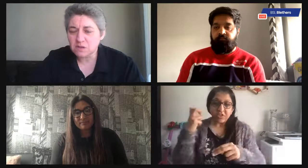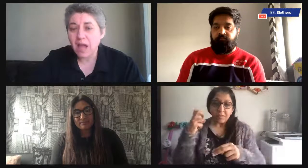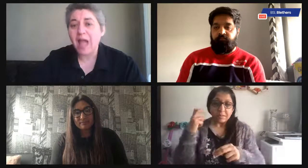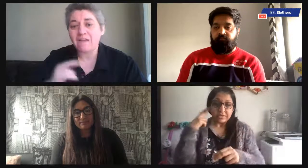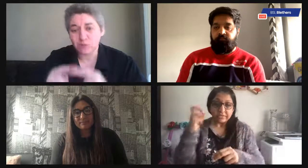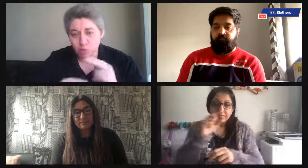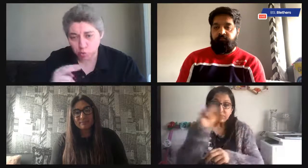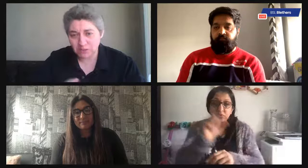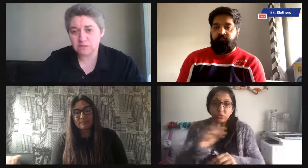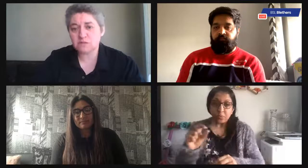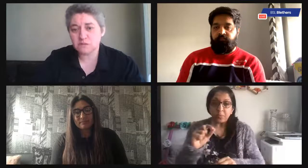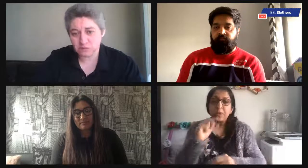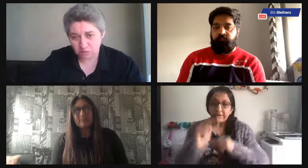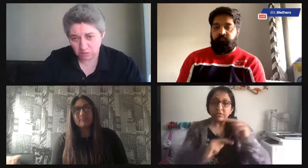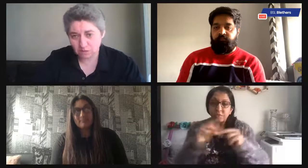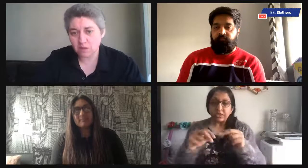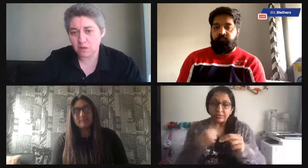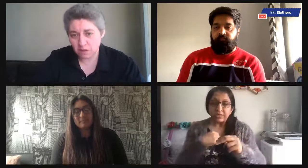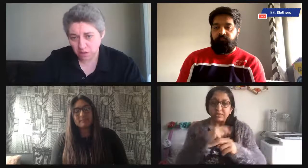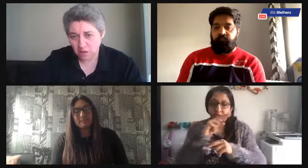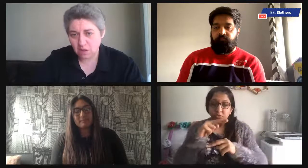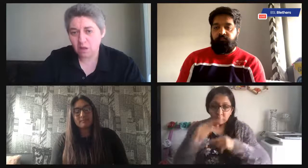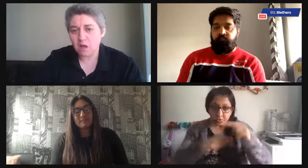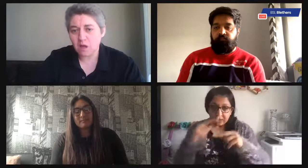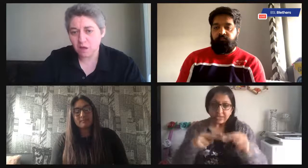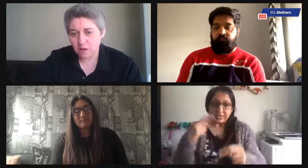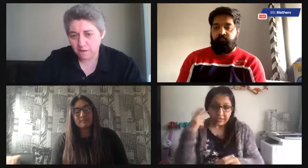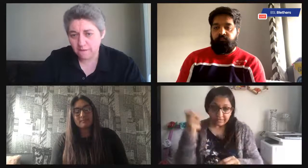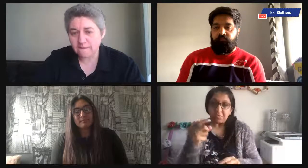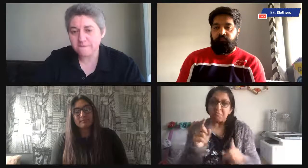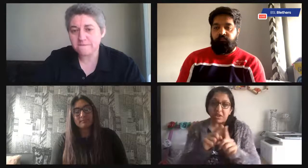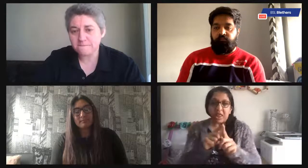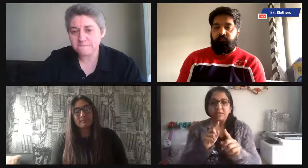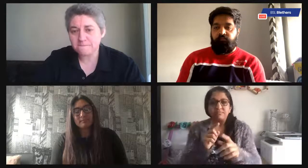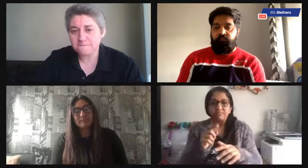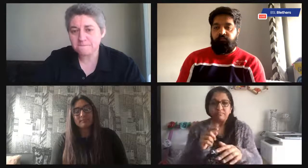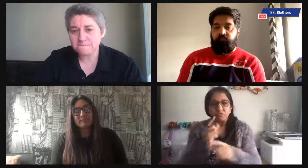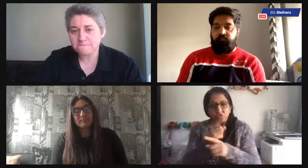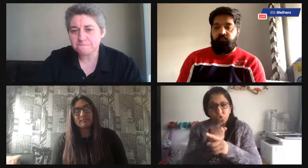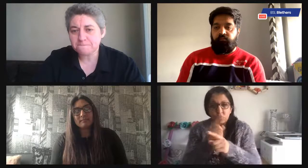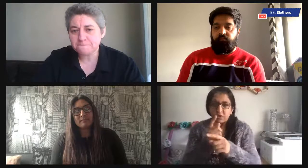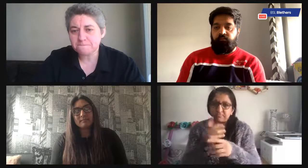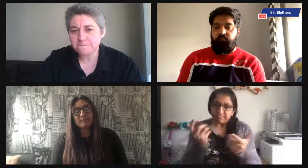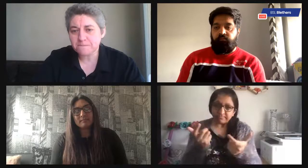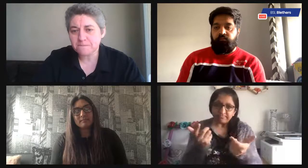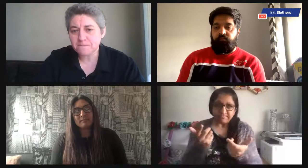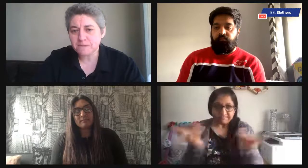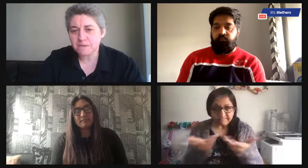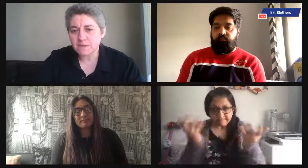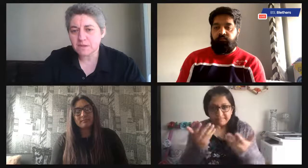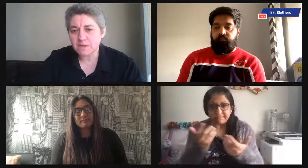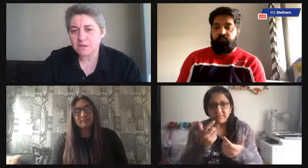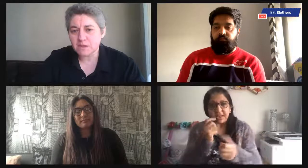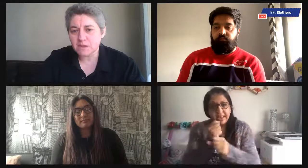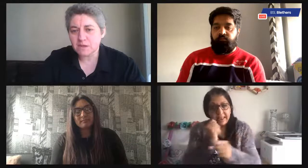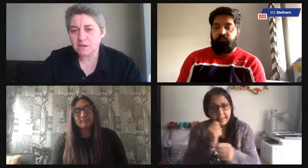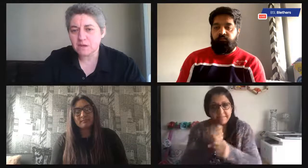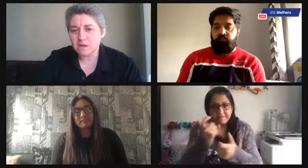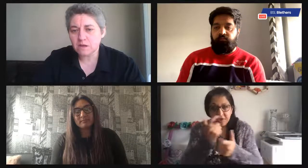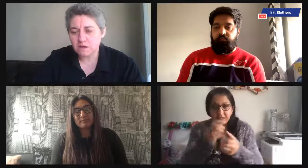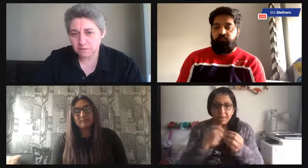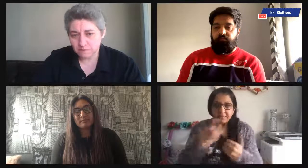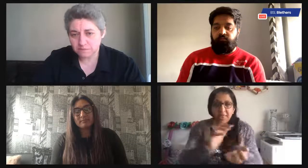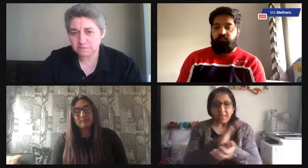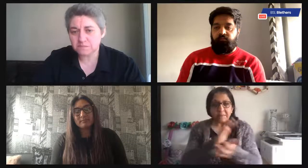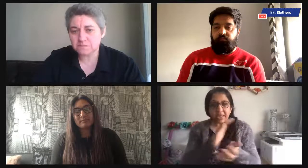Well, we have it every 2 weeks in the Deaf Club through Zoom, so we're still continuing with that. And we also just chat